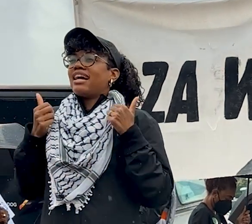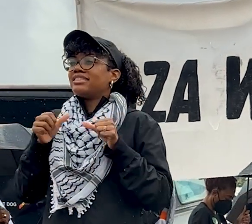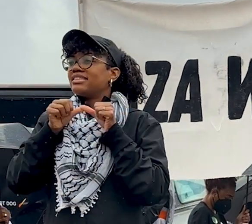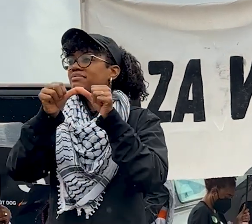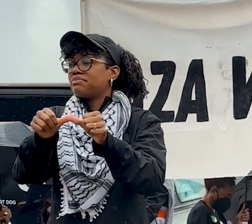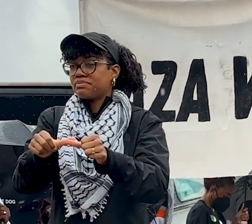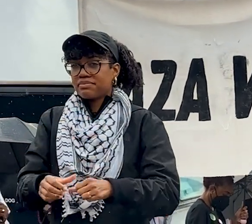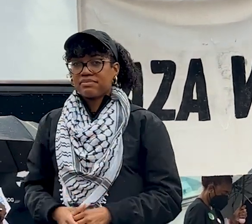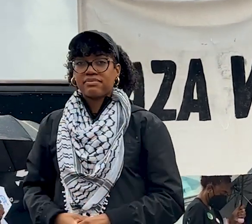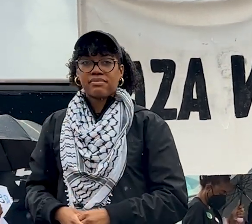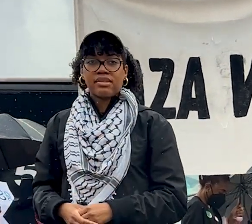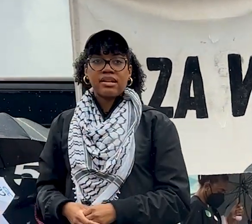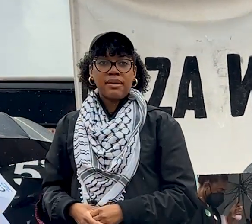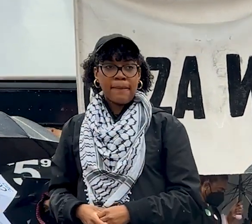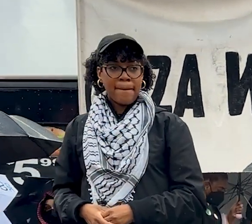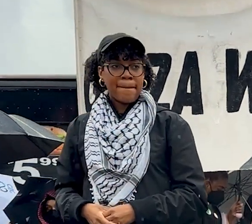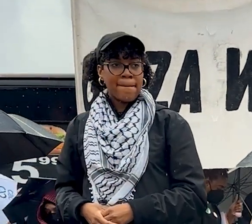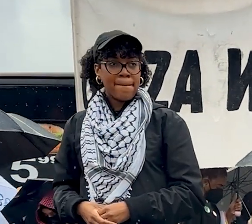standing.